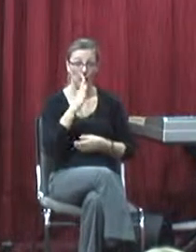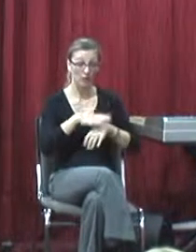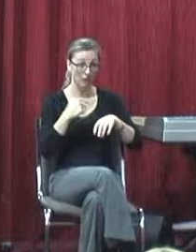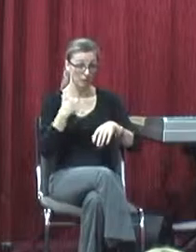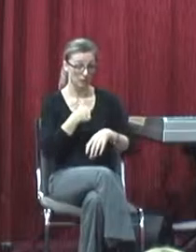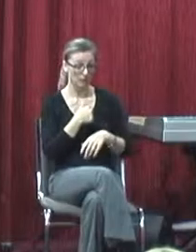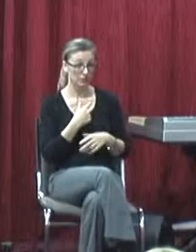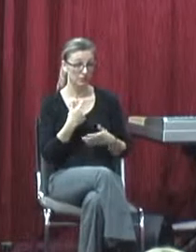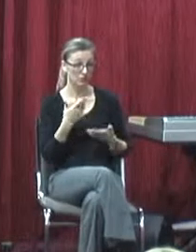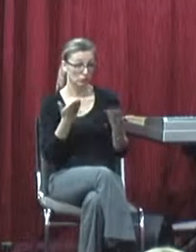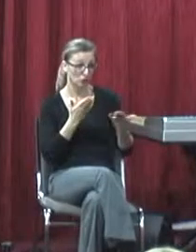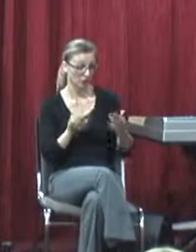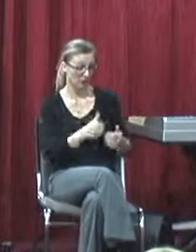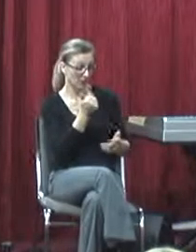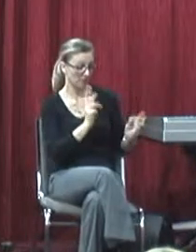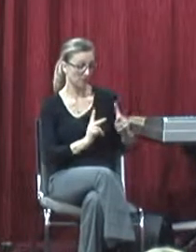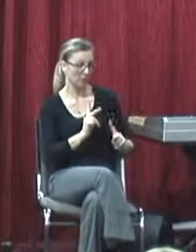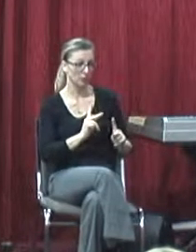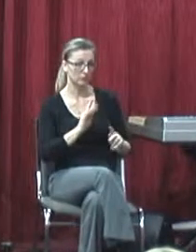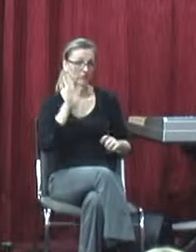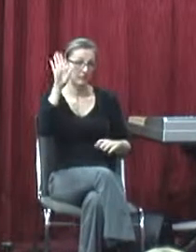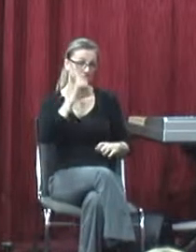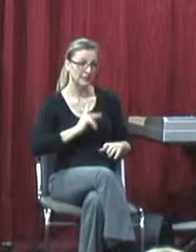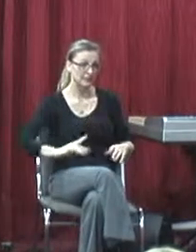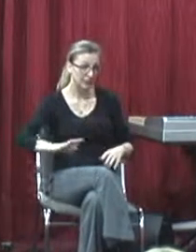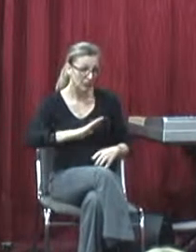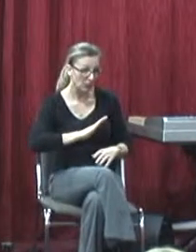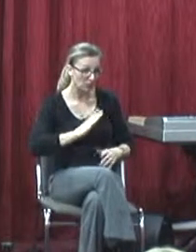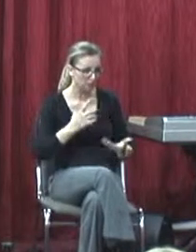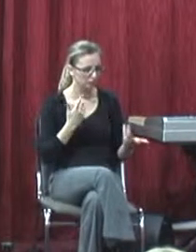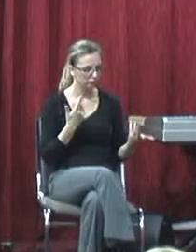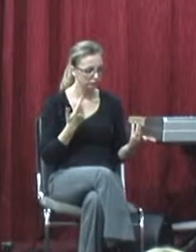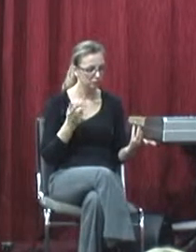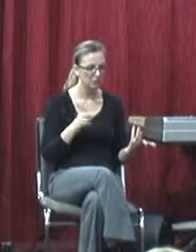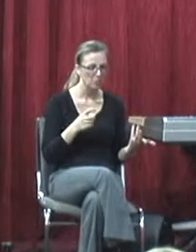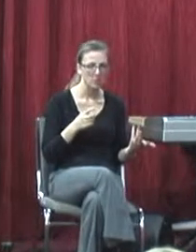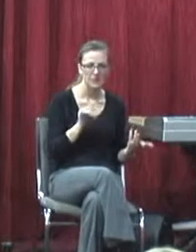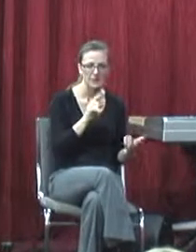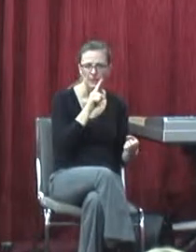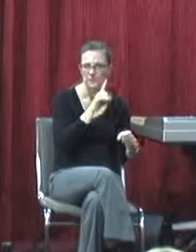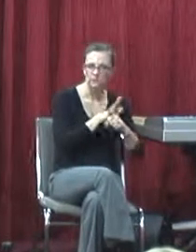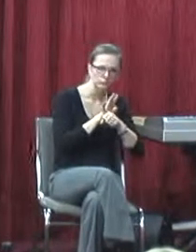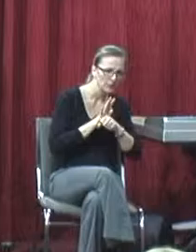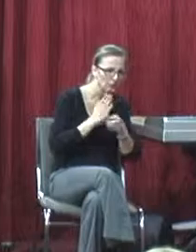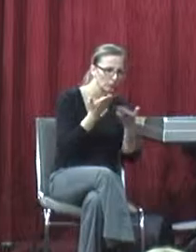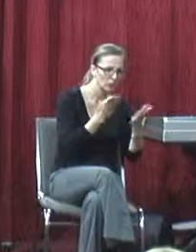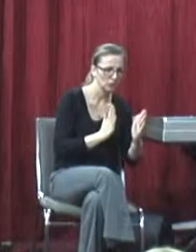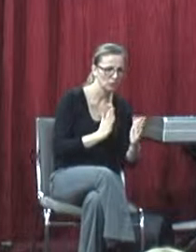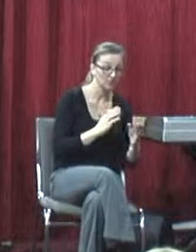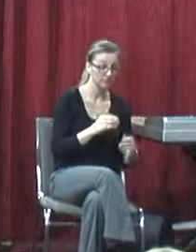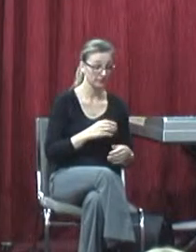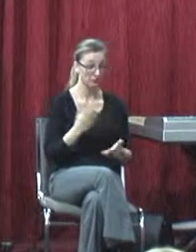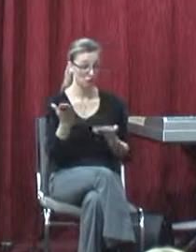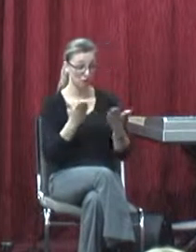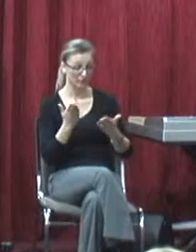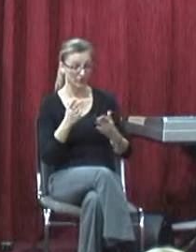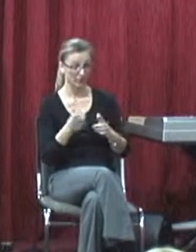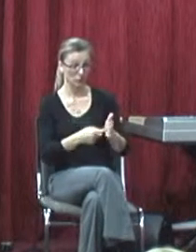in his body. It's supposed to be serving as a devoted servant. Serving is a requirement for